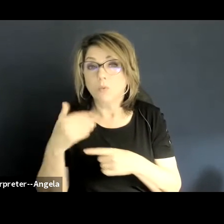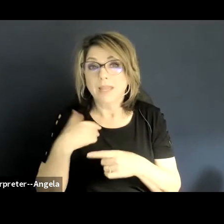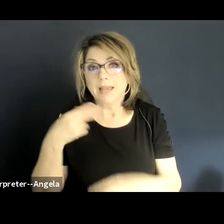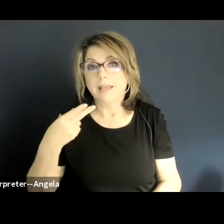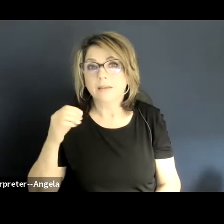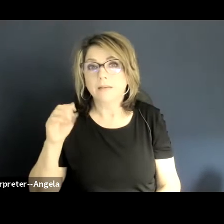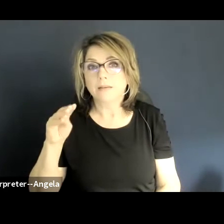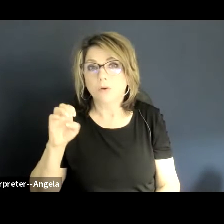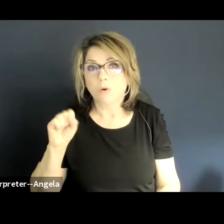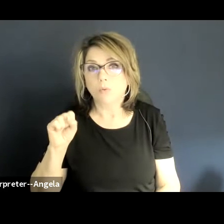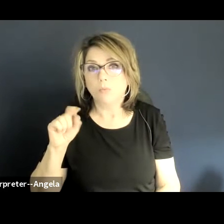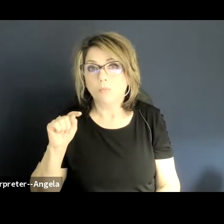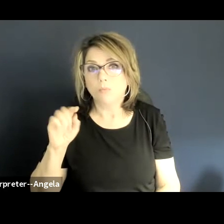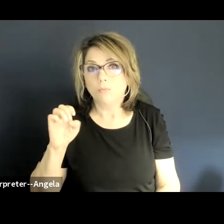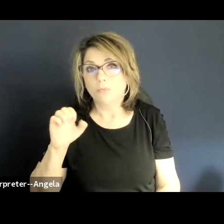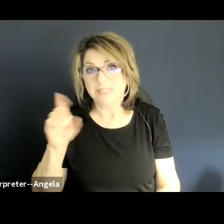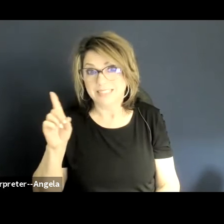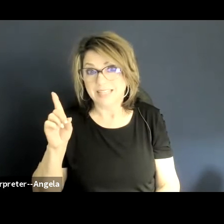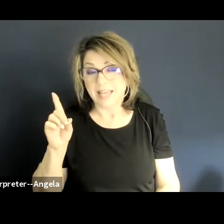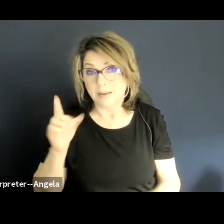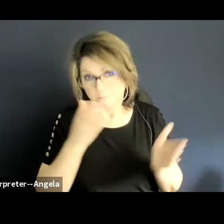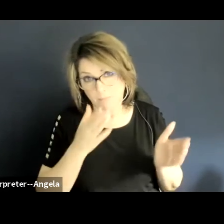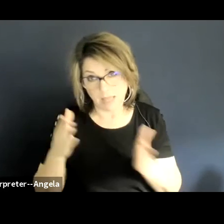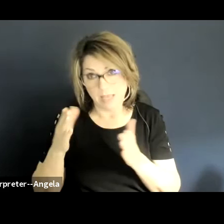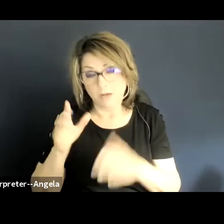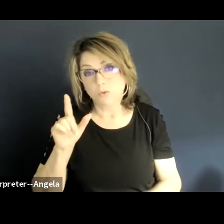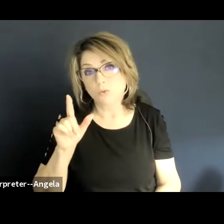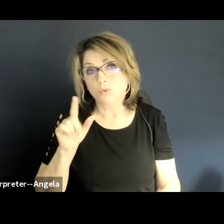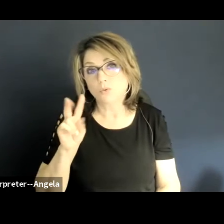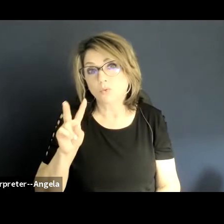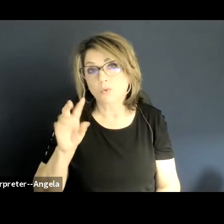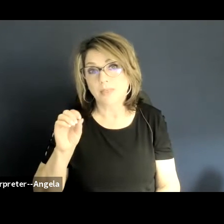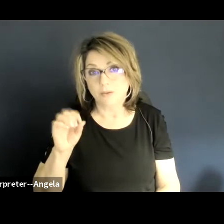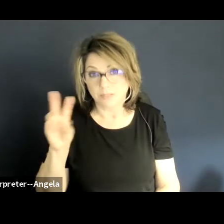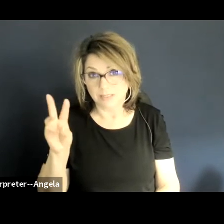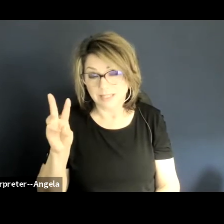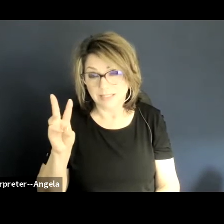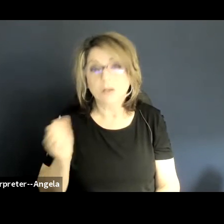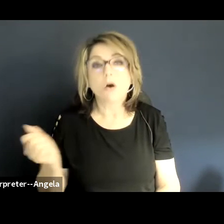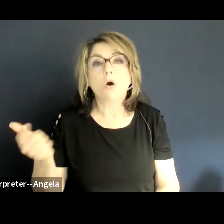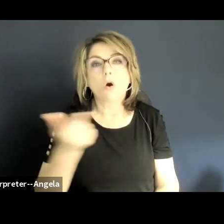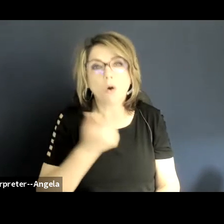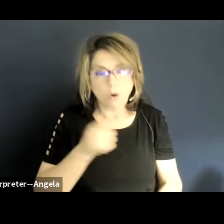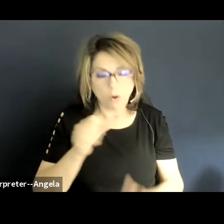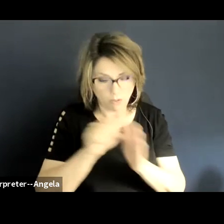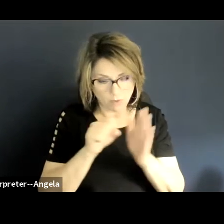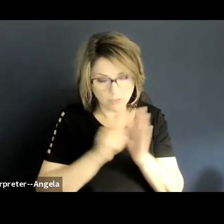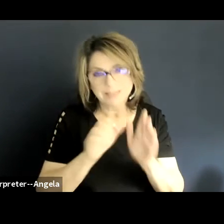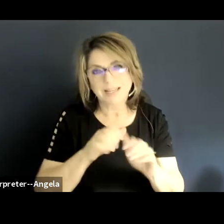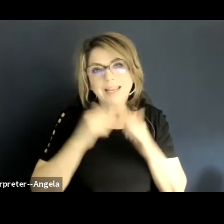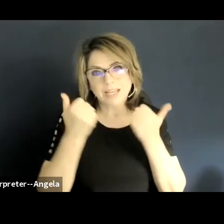Plan back in 2006, where all of our state agencies got together.